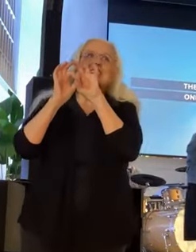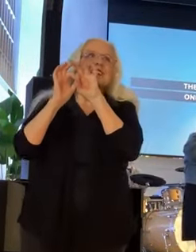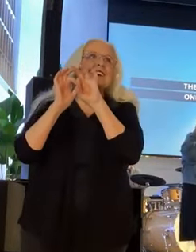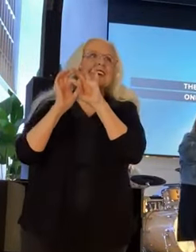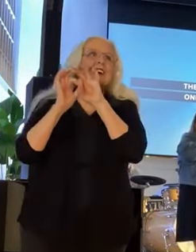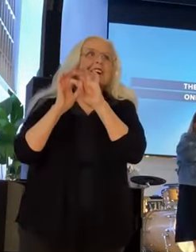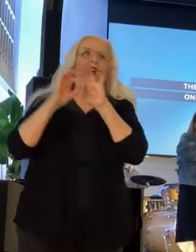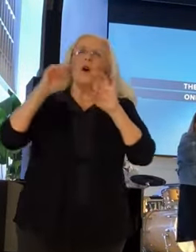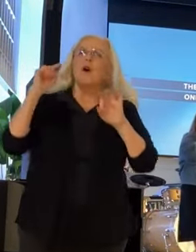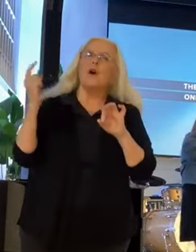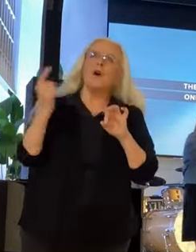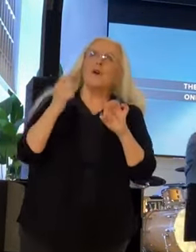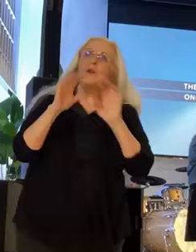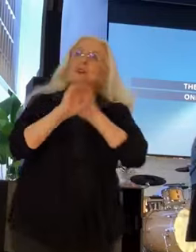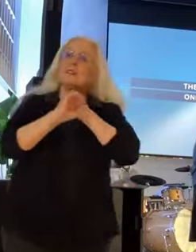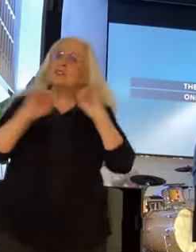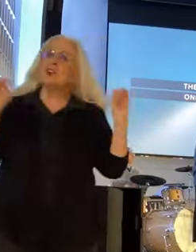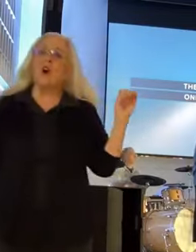worthy?